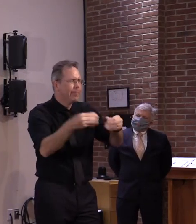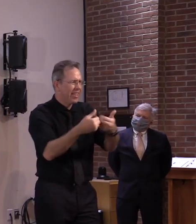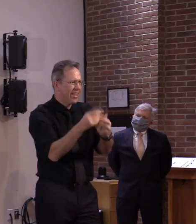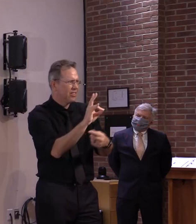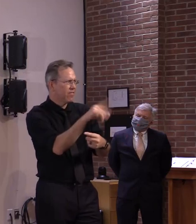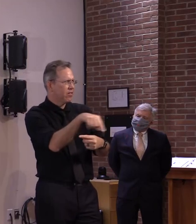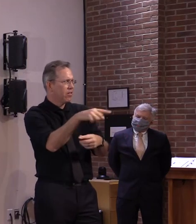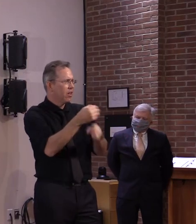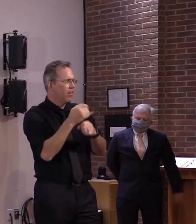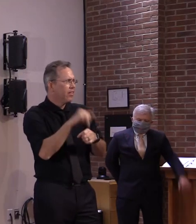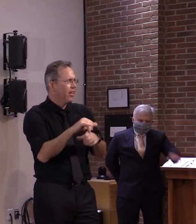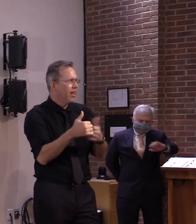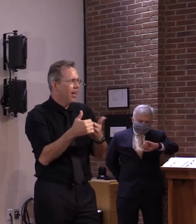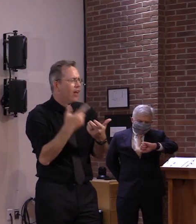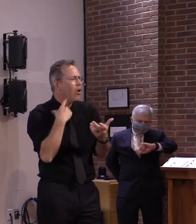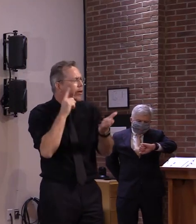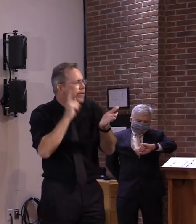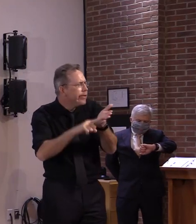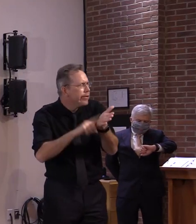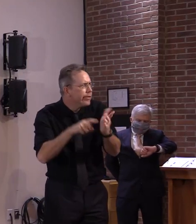to the cases.